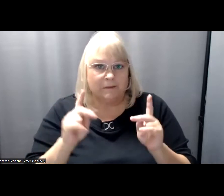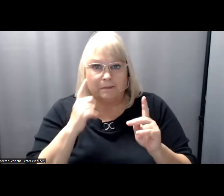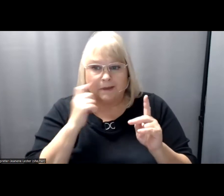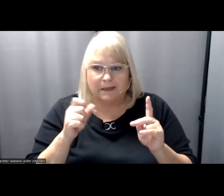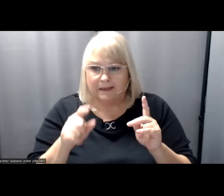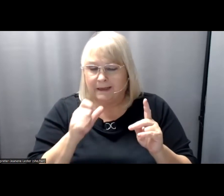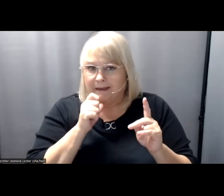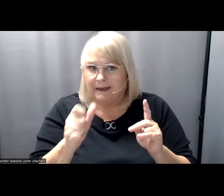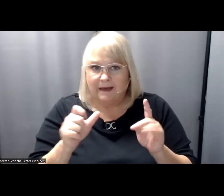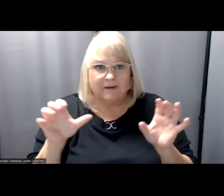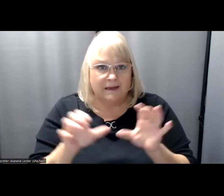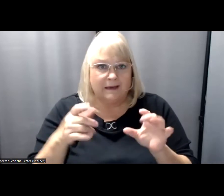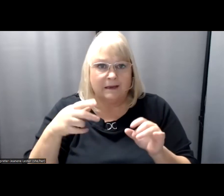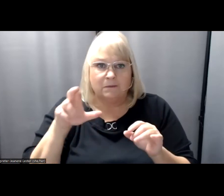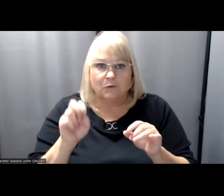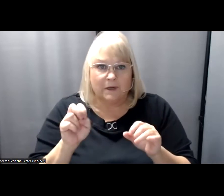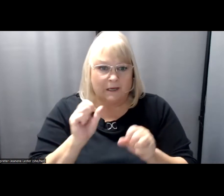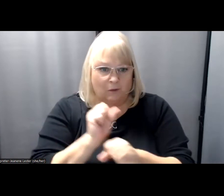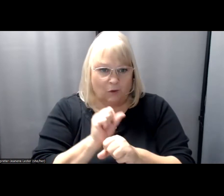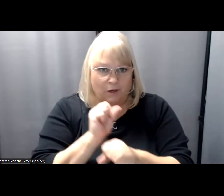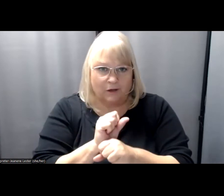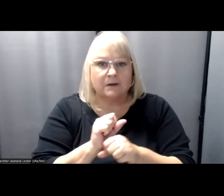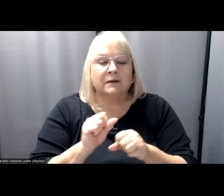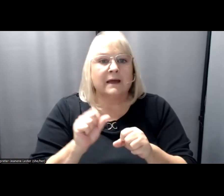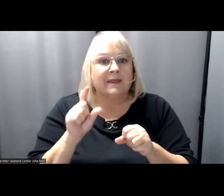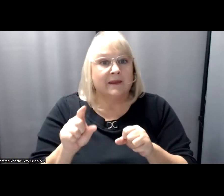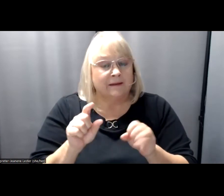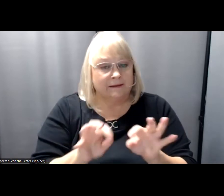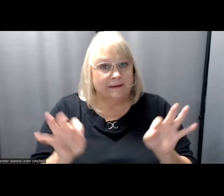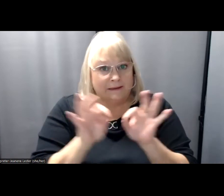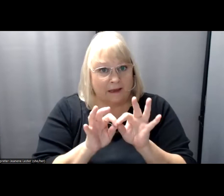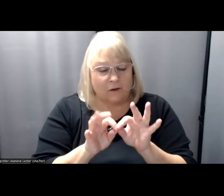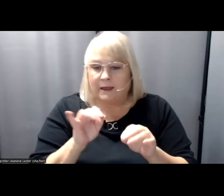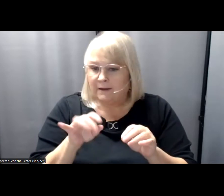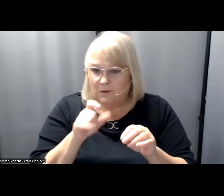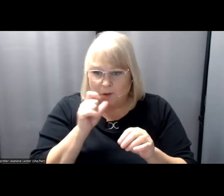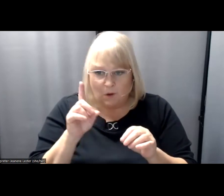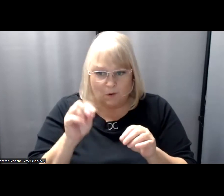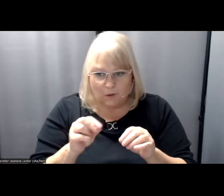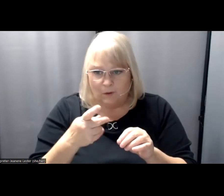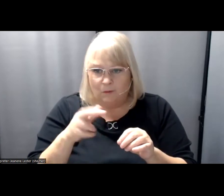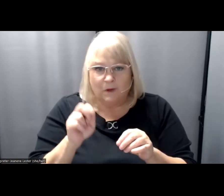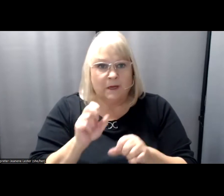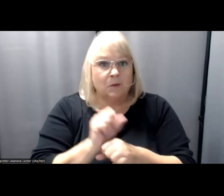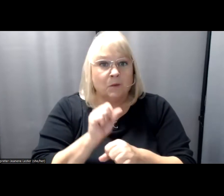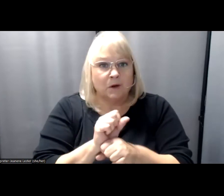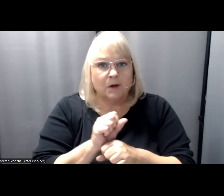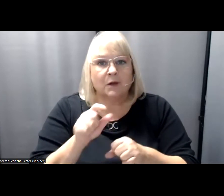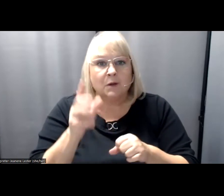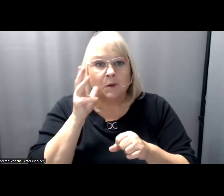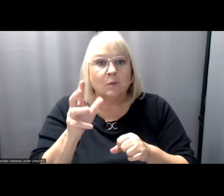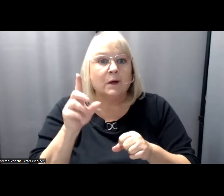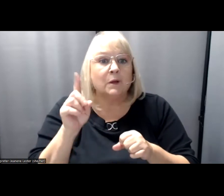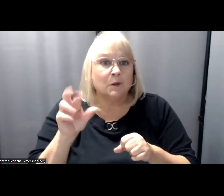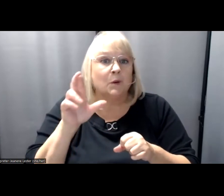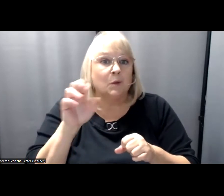done pre-work. This is essential. If you don't do pre-work, you're going to be doing rework,